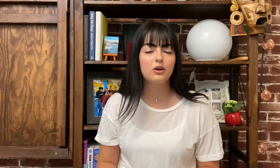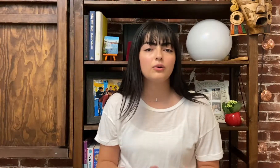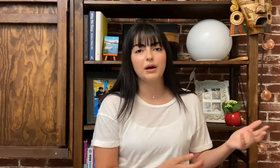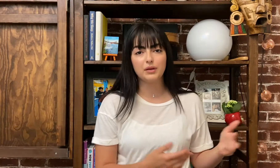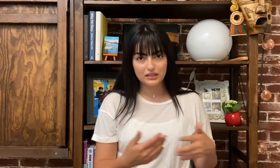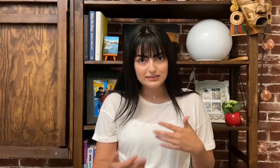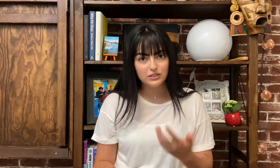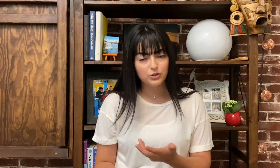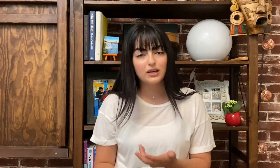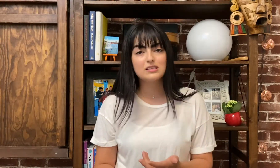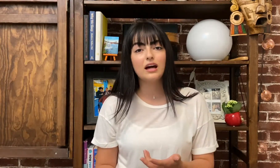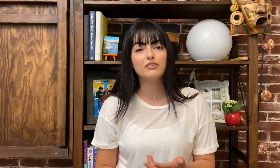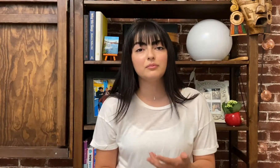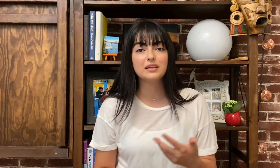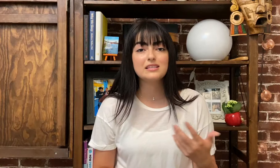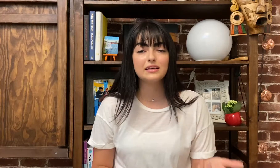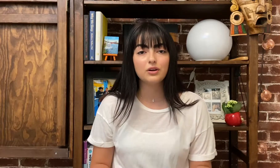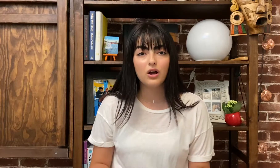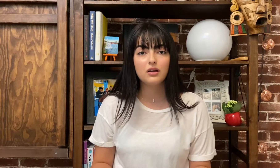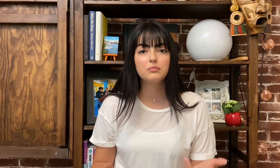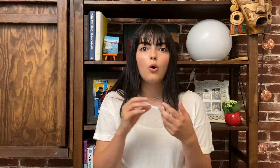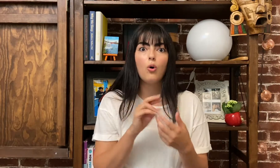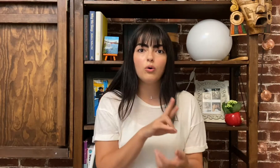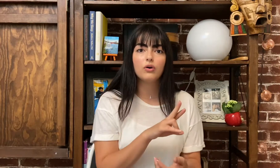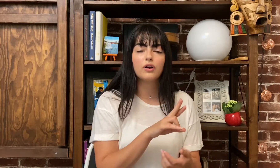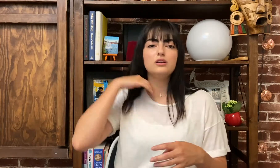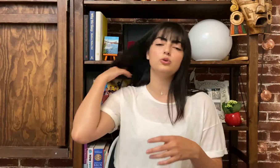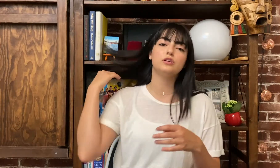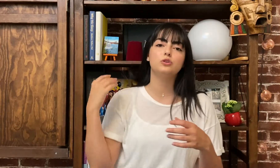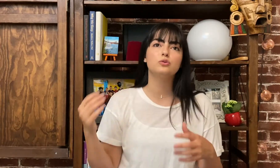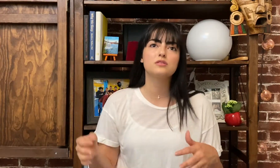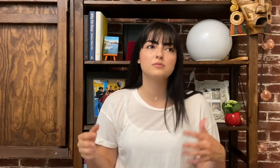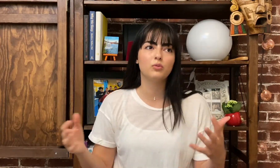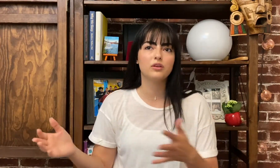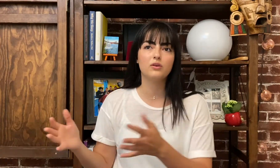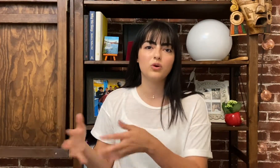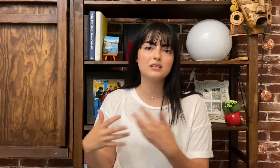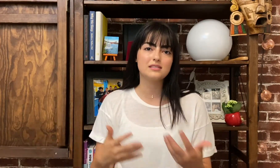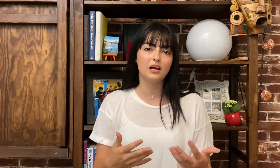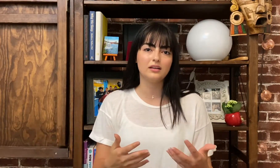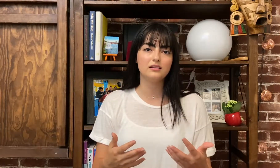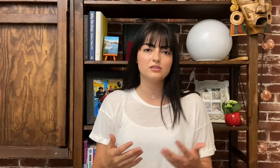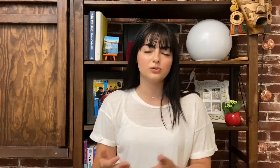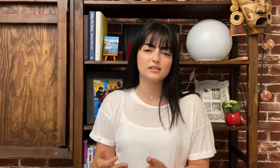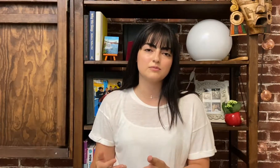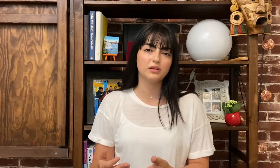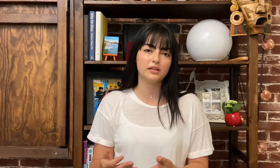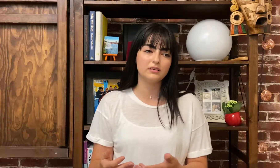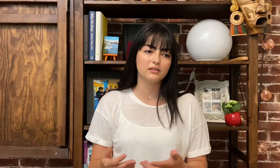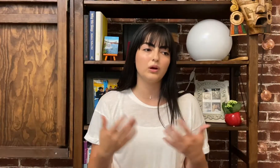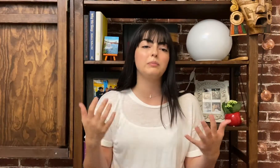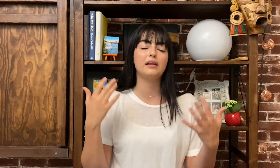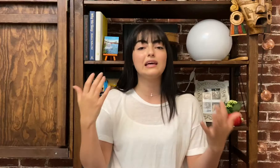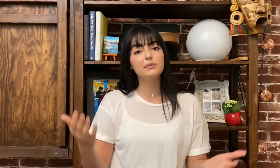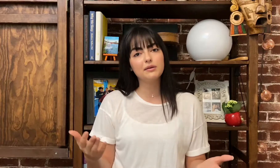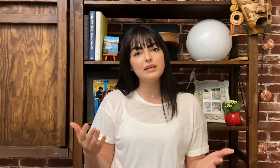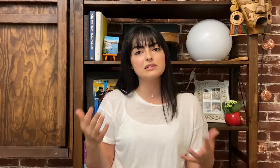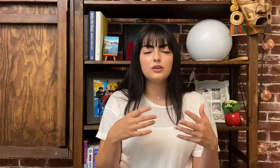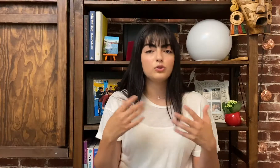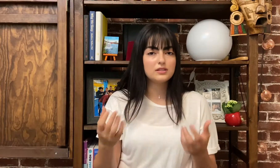I'm gonna teach you guys the alphabets later on. Or you could use more than one sign to explain what pandemic means. You could